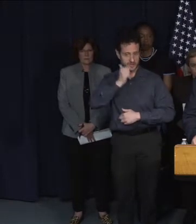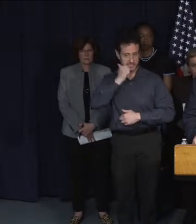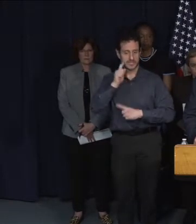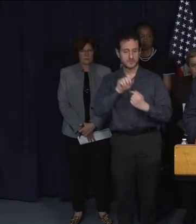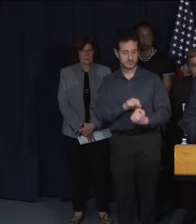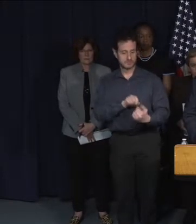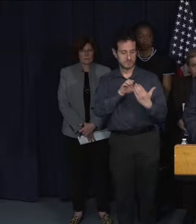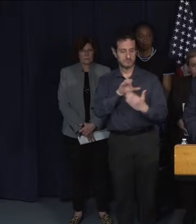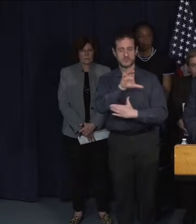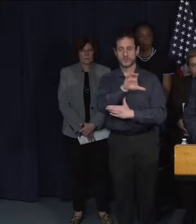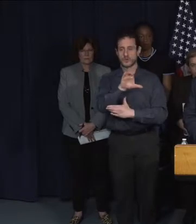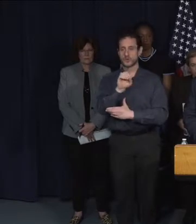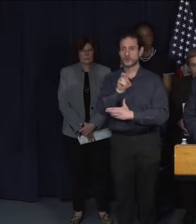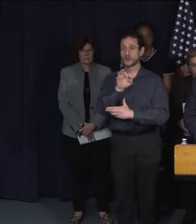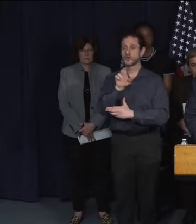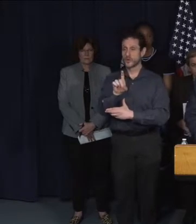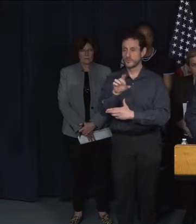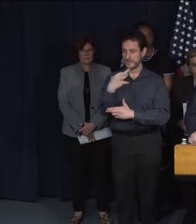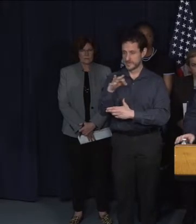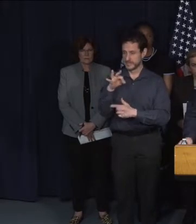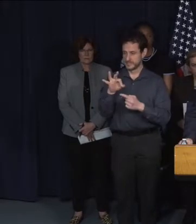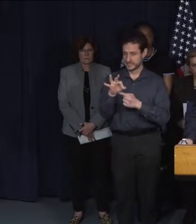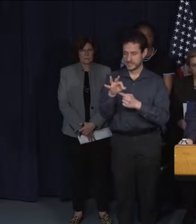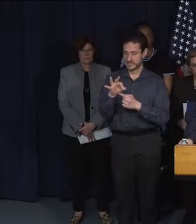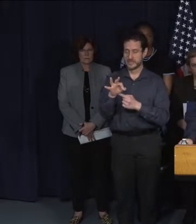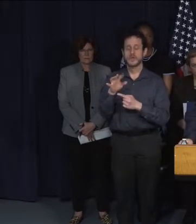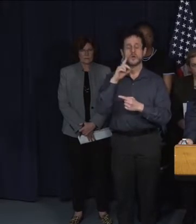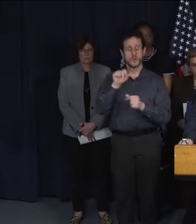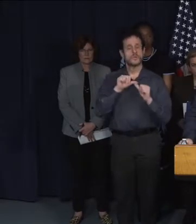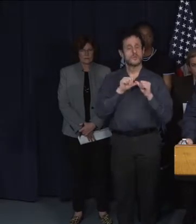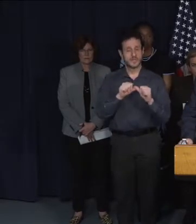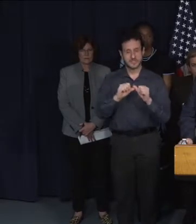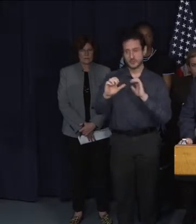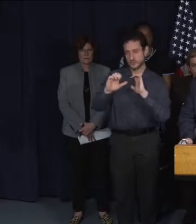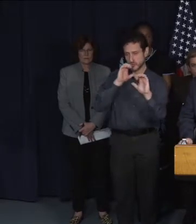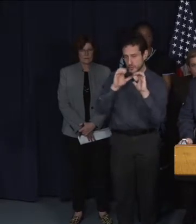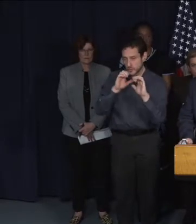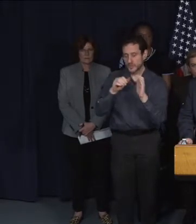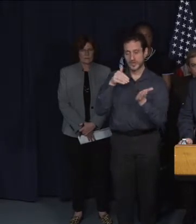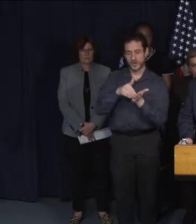COVID-19. We will continue to communicate with you regularly,